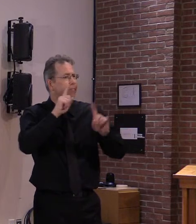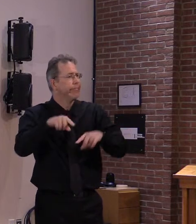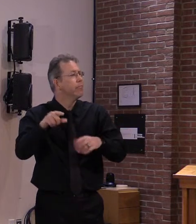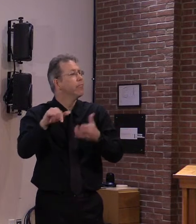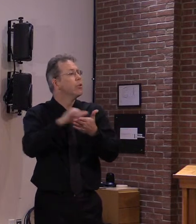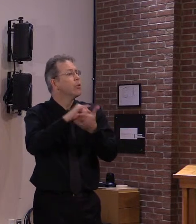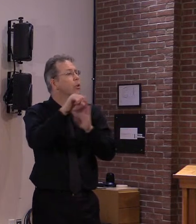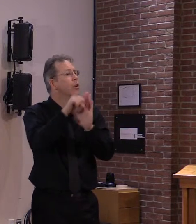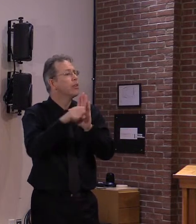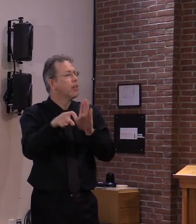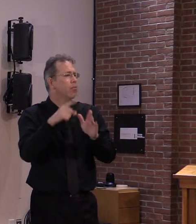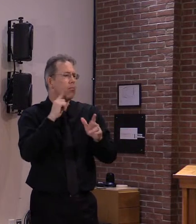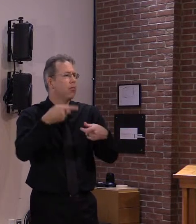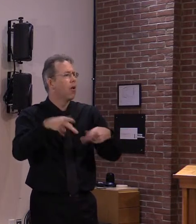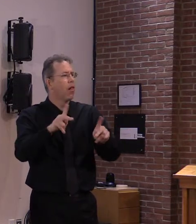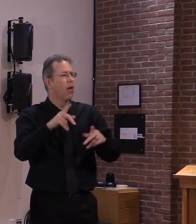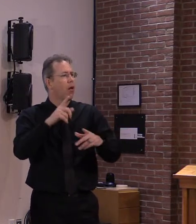on